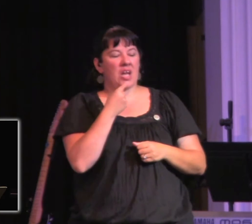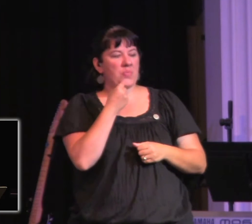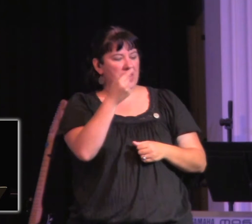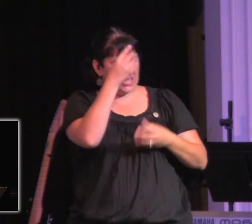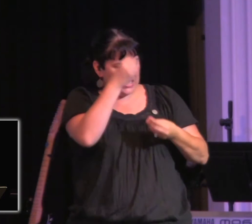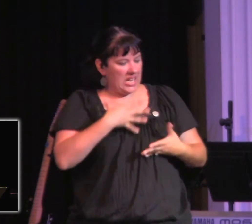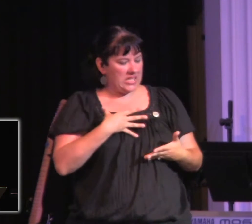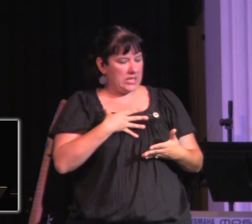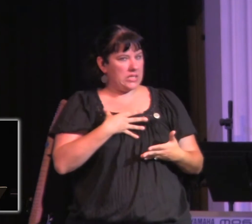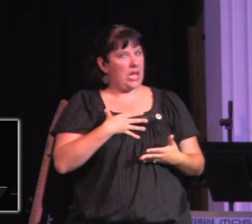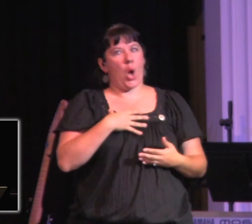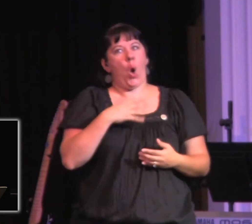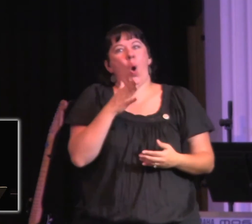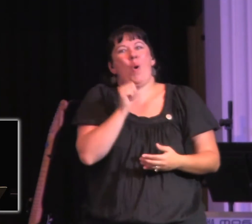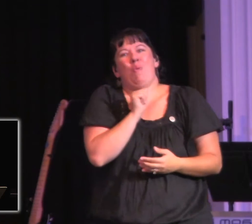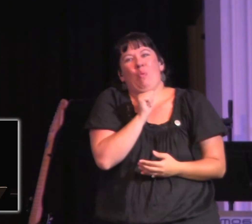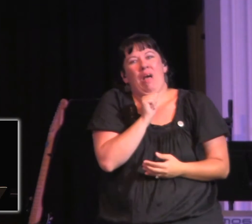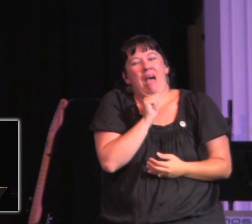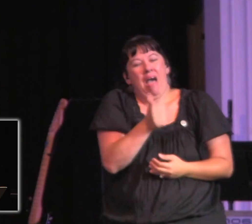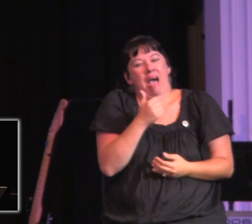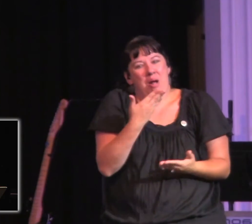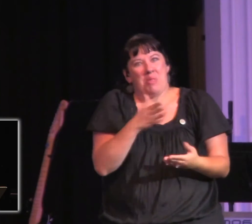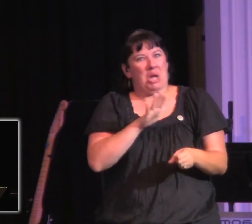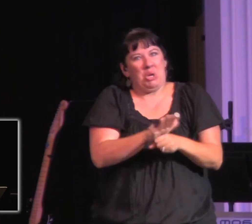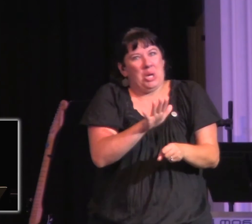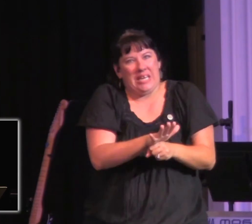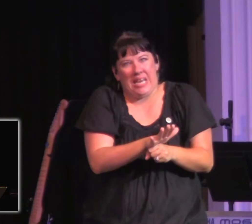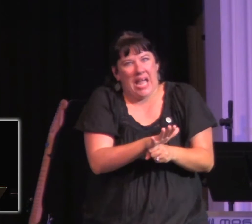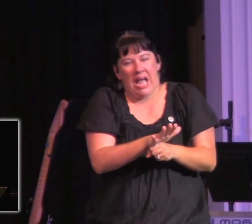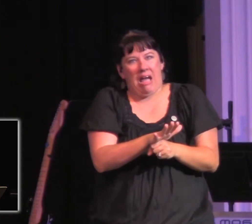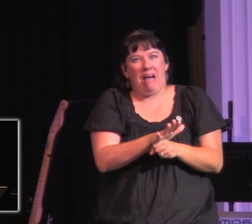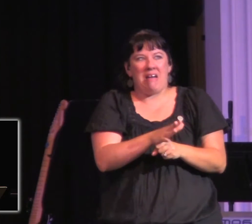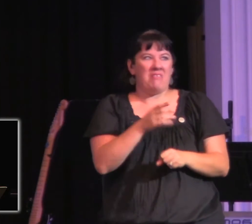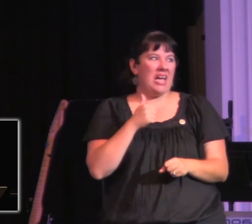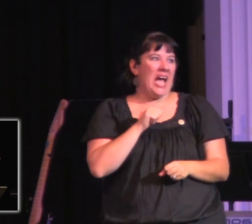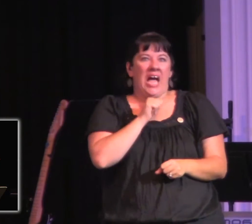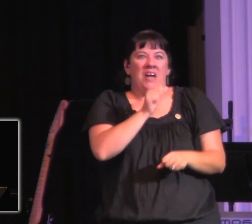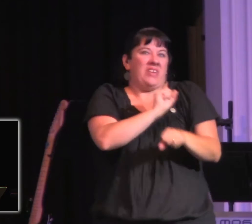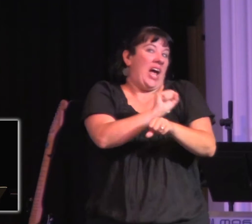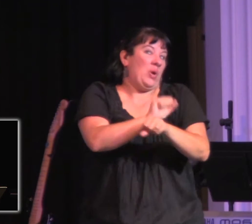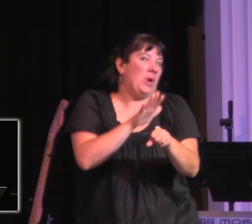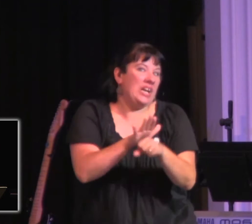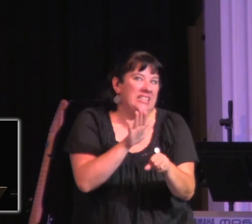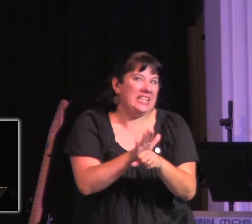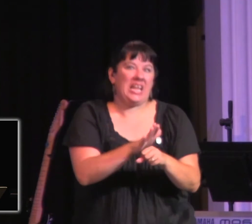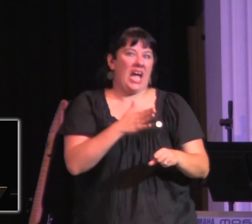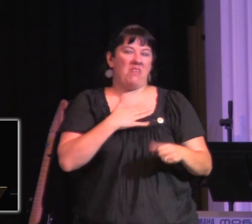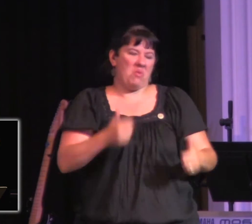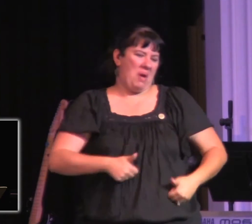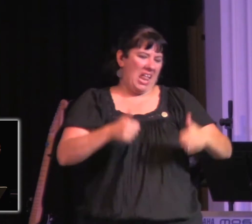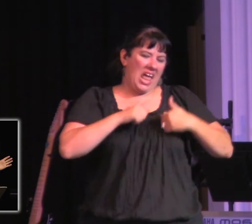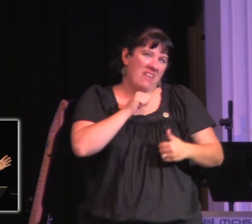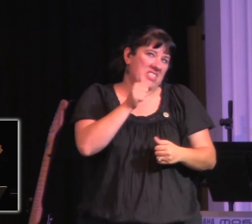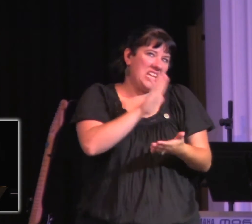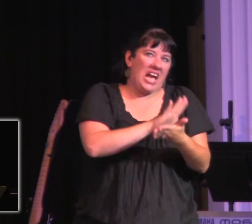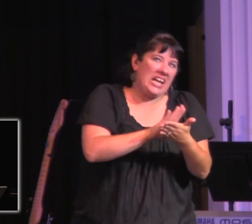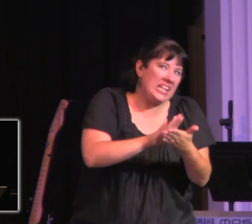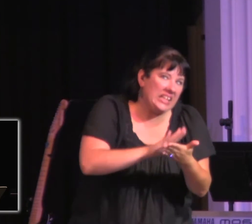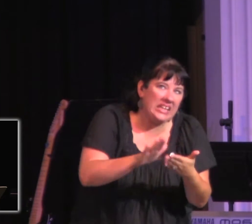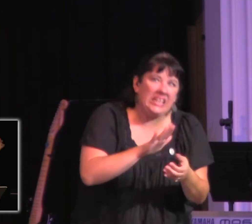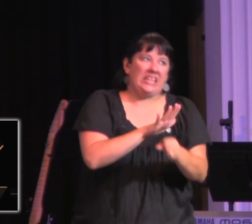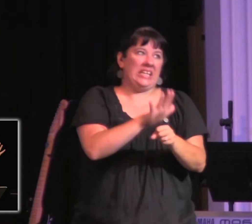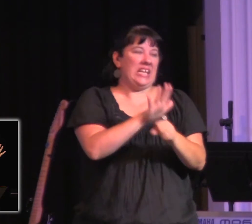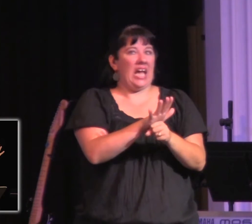not good enough for it. I haven't earned it. I'm not living a clean enough, holy enough, pure enough, perfect life